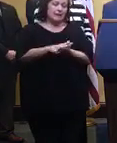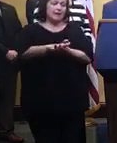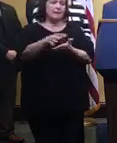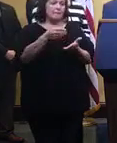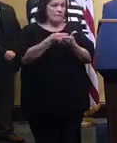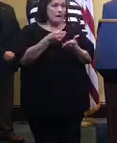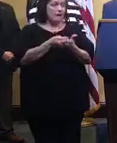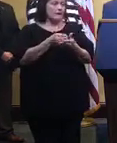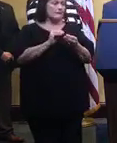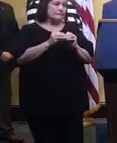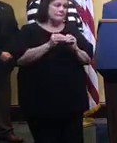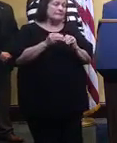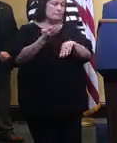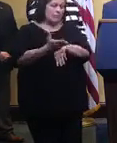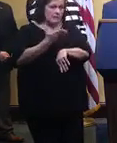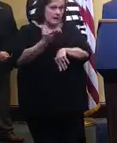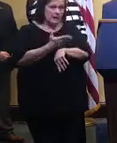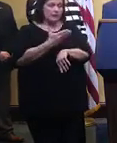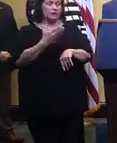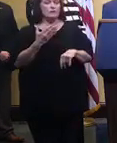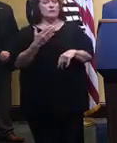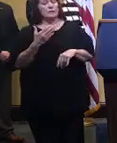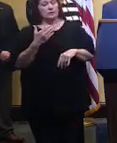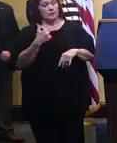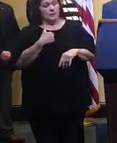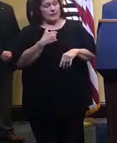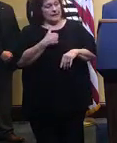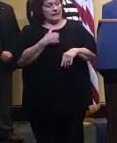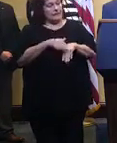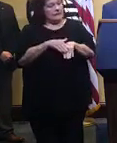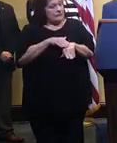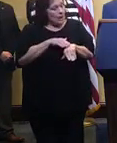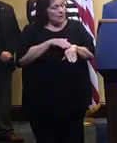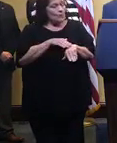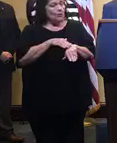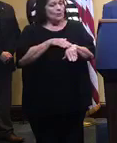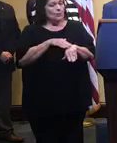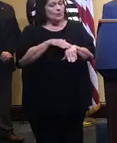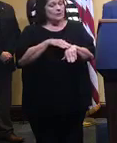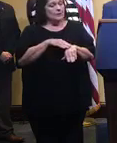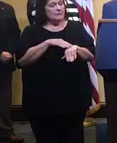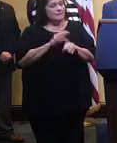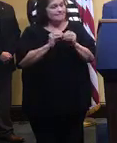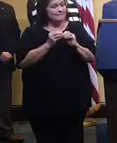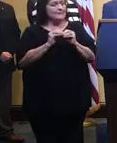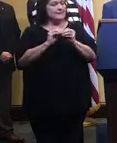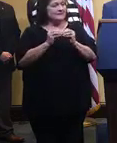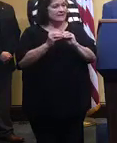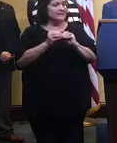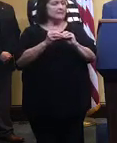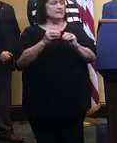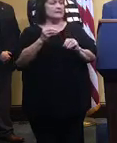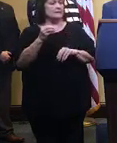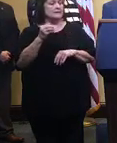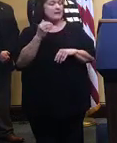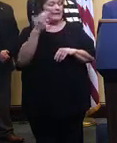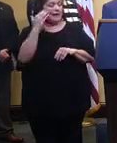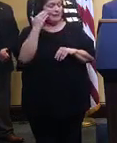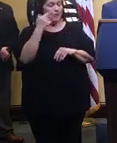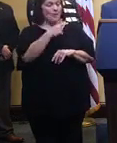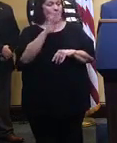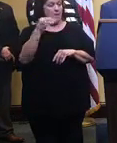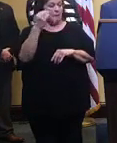endeavor. We take it one day at a time on your behalf, and I know the mayor talked about